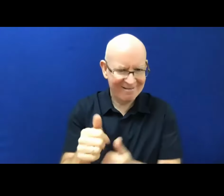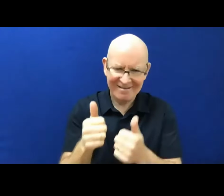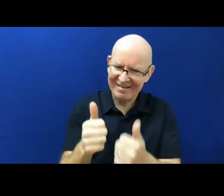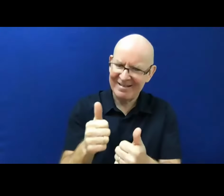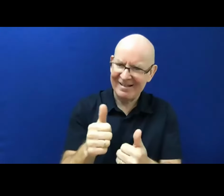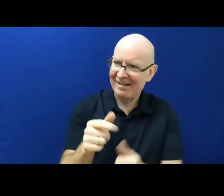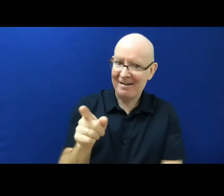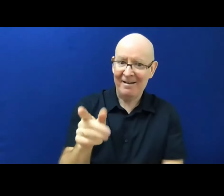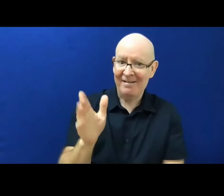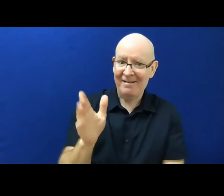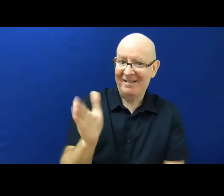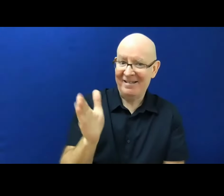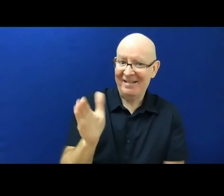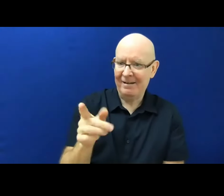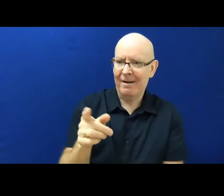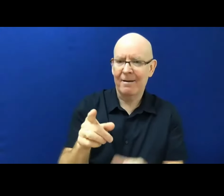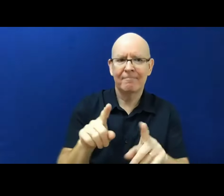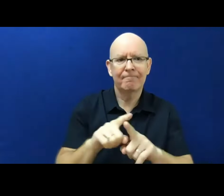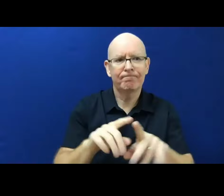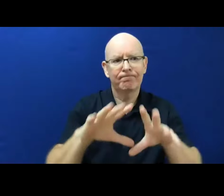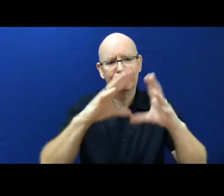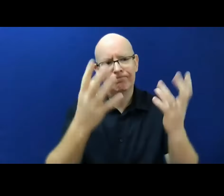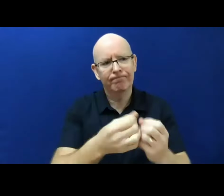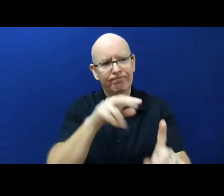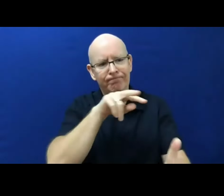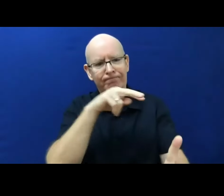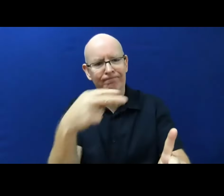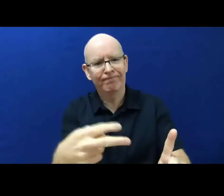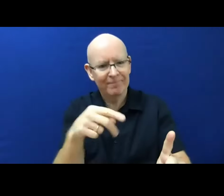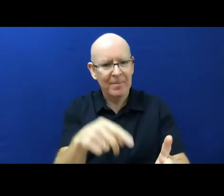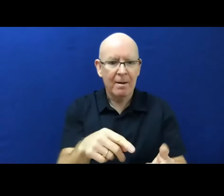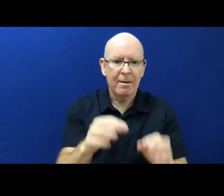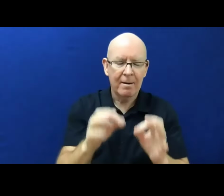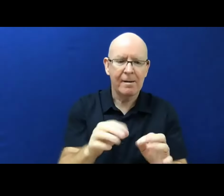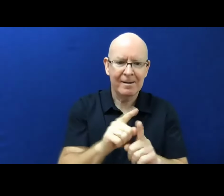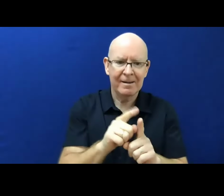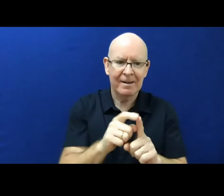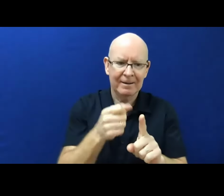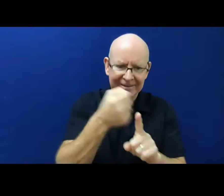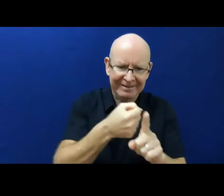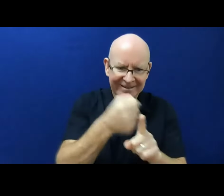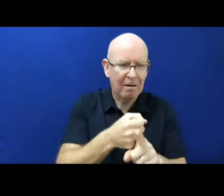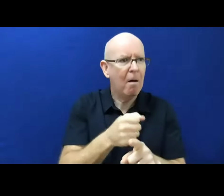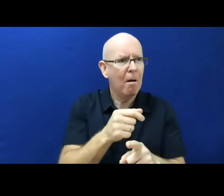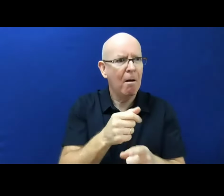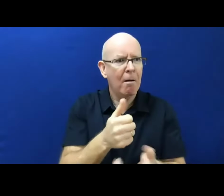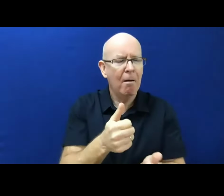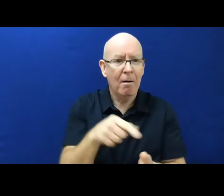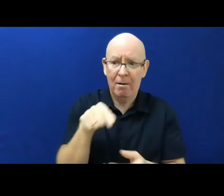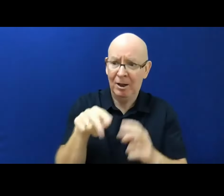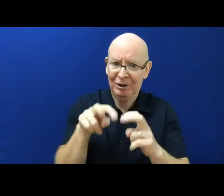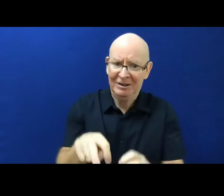to really to reinforce just how useful, you know, research and data can be in those big